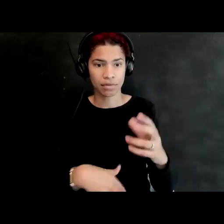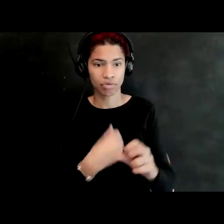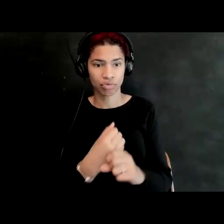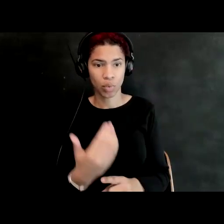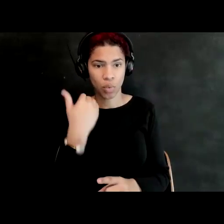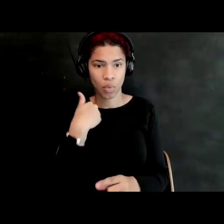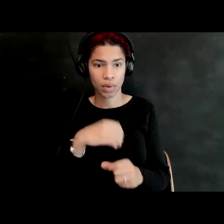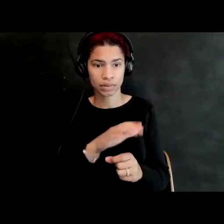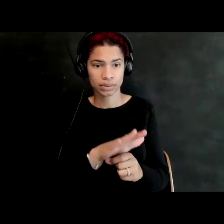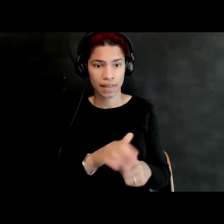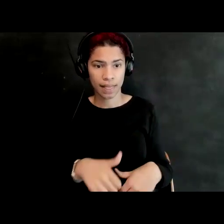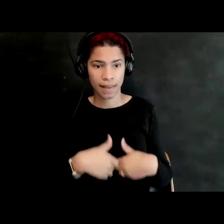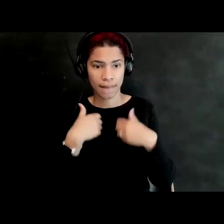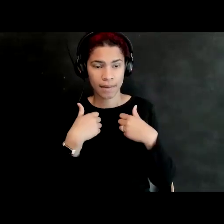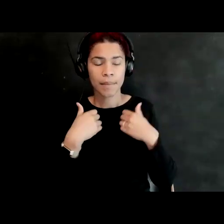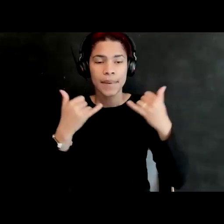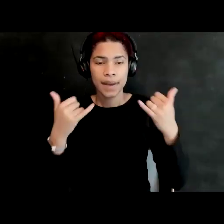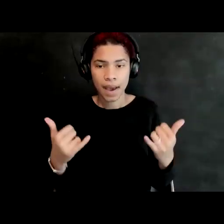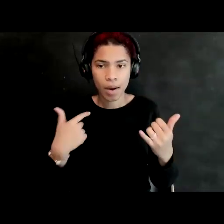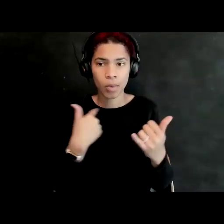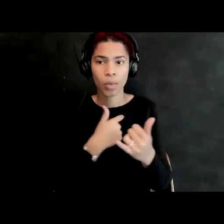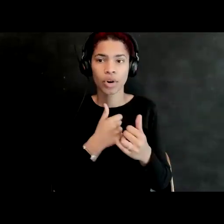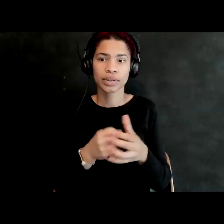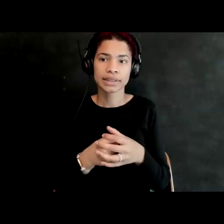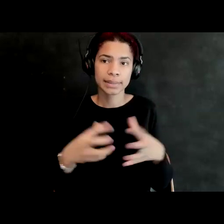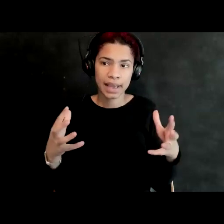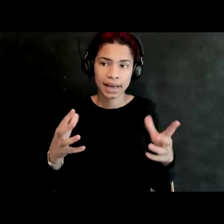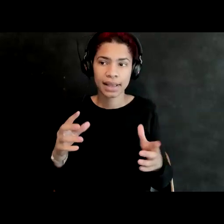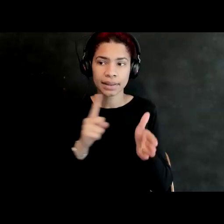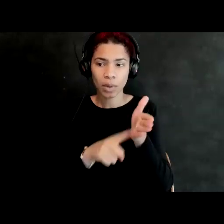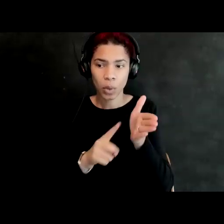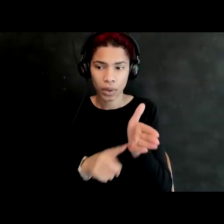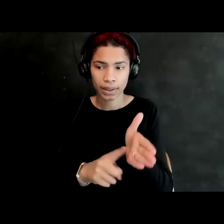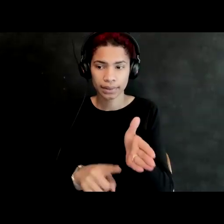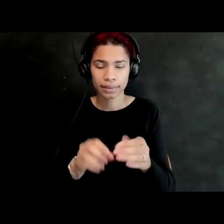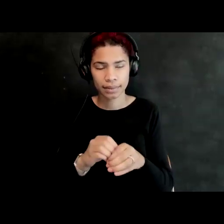that we are now expanding and exploring in a meaningful way.